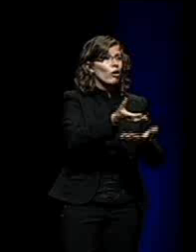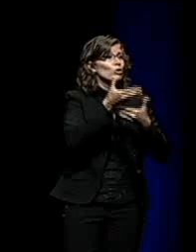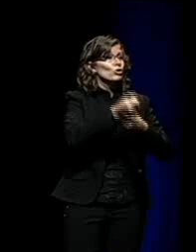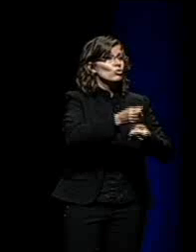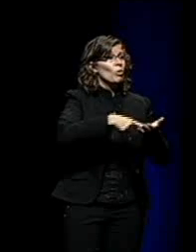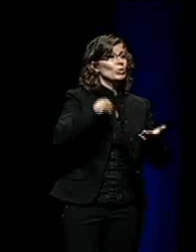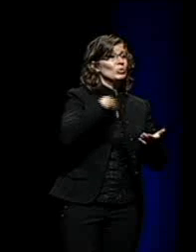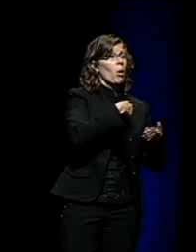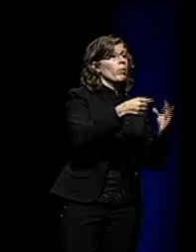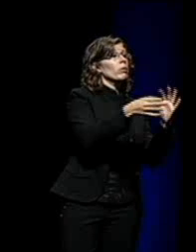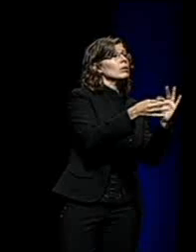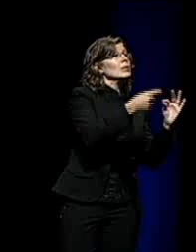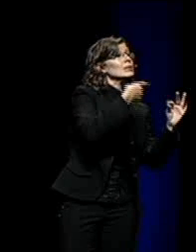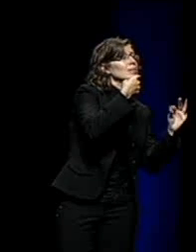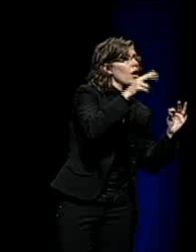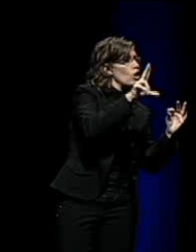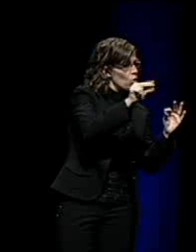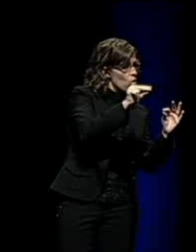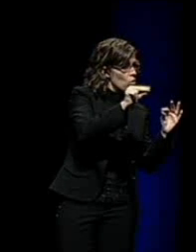doing. And it's all laid out right here.